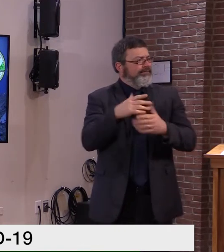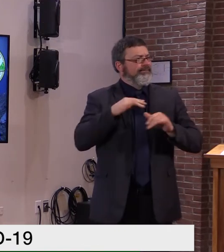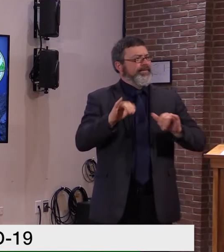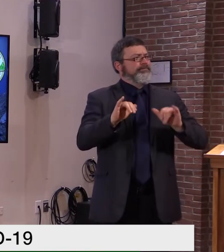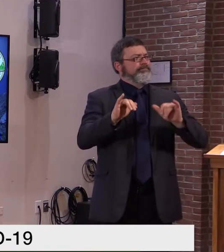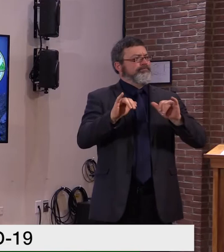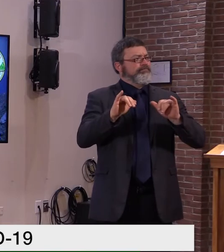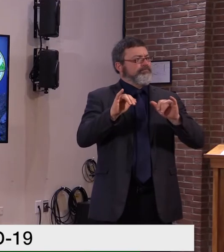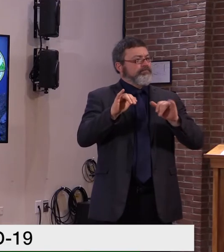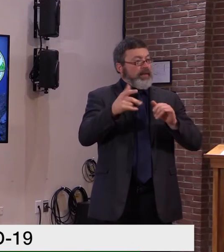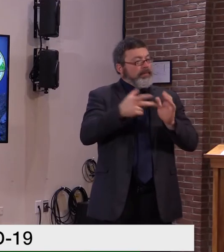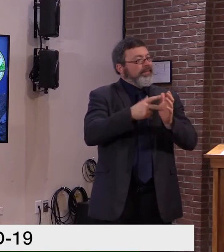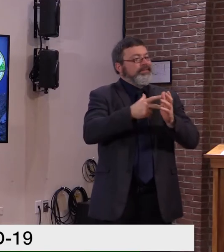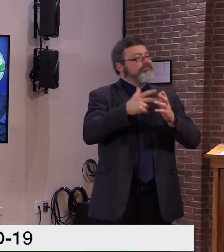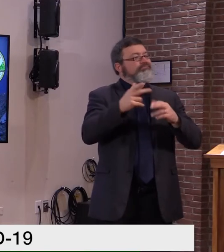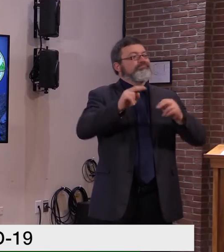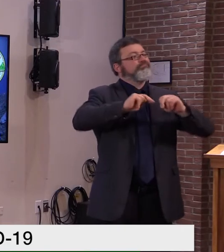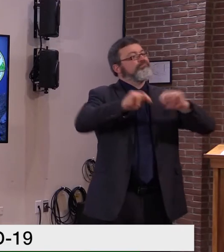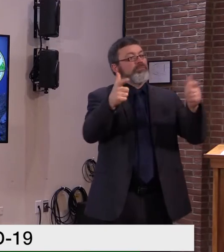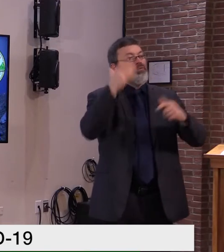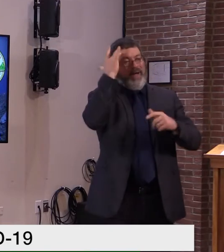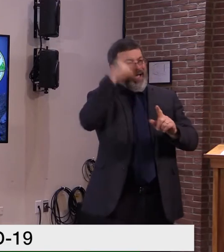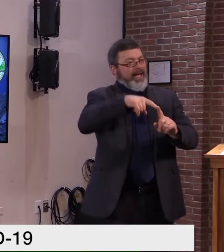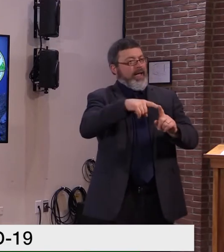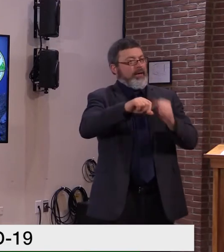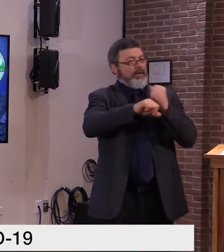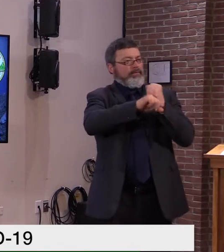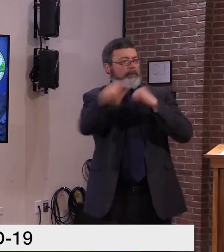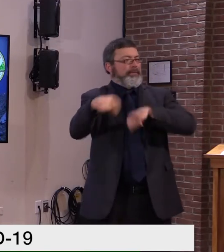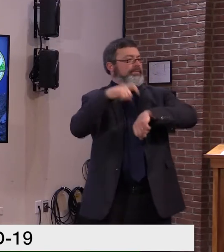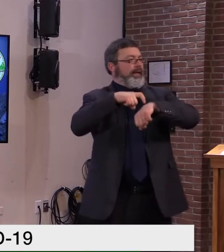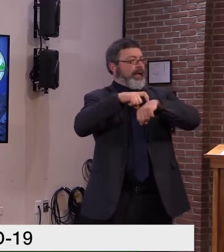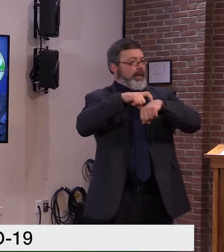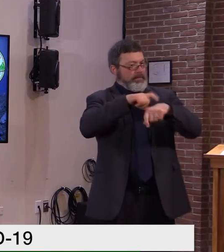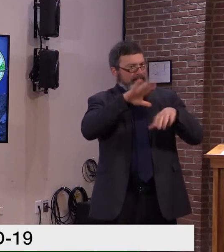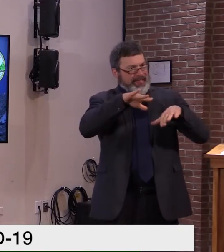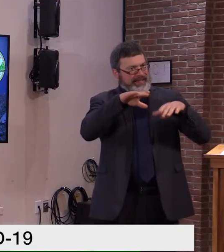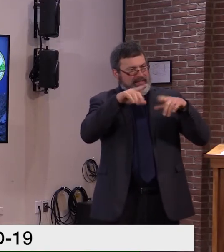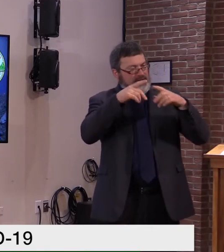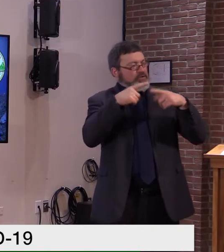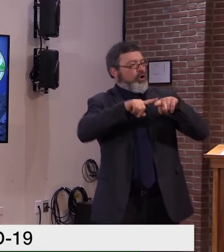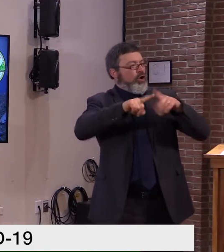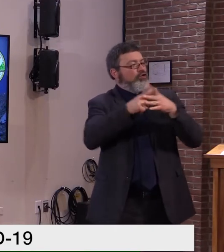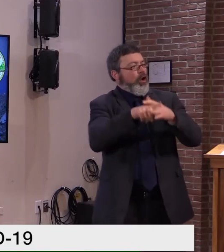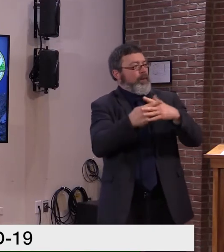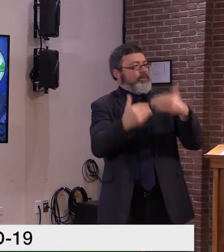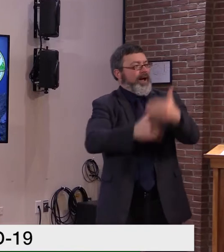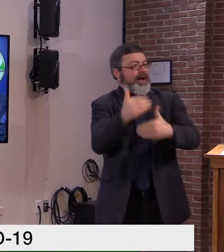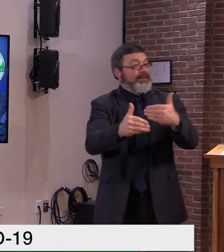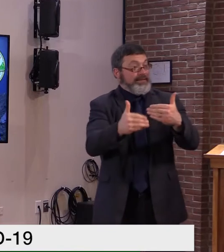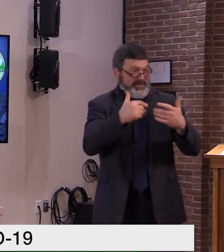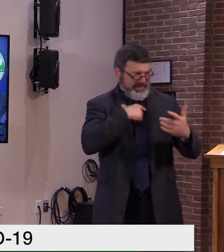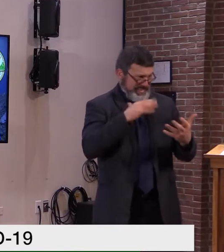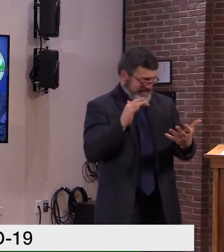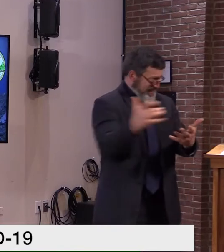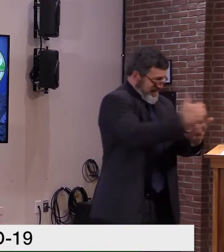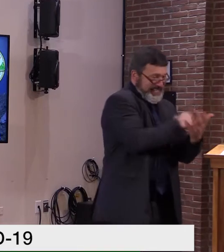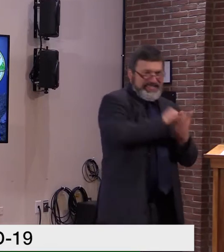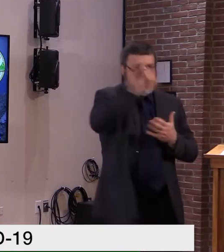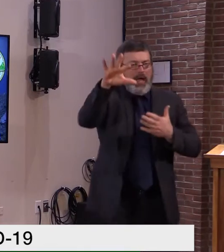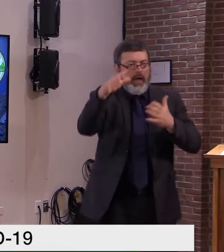because of the time that had elapsed between collection and lab processing. In addition, a letter went